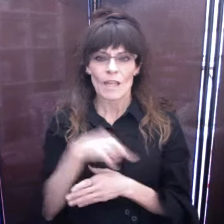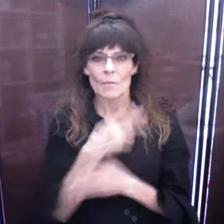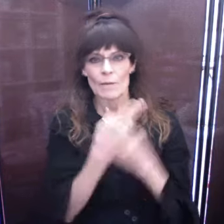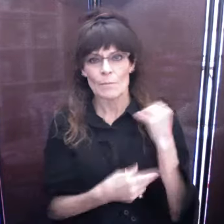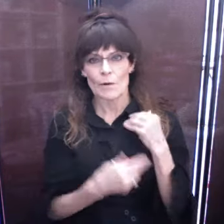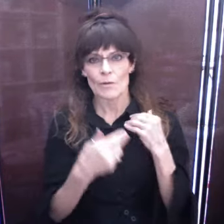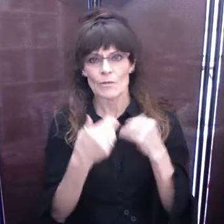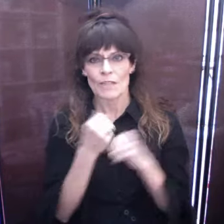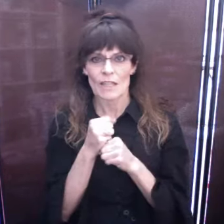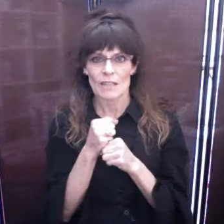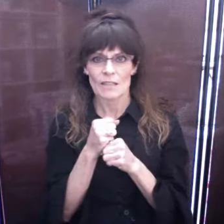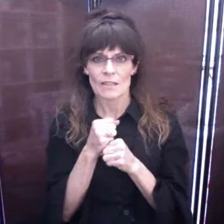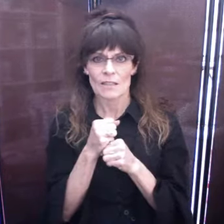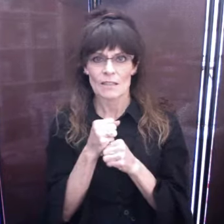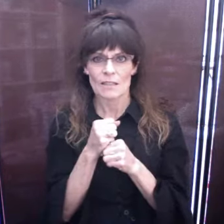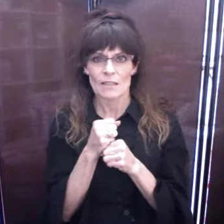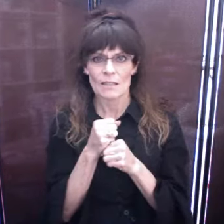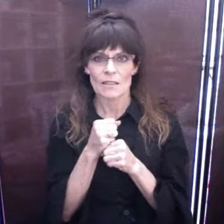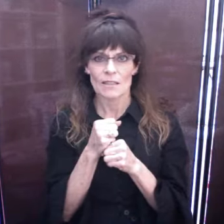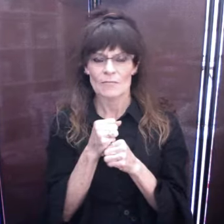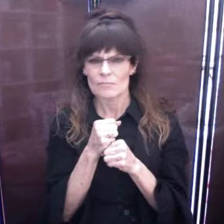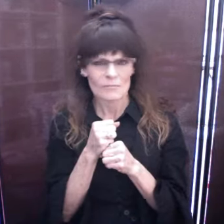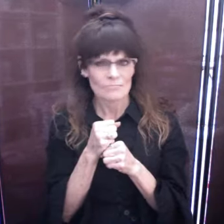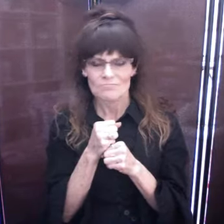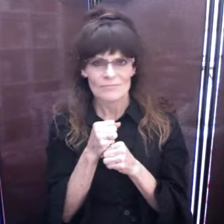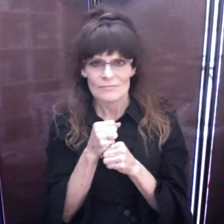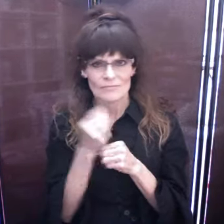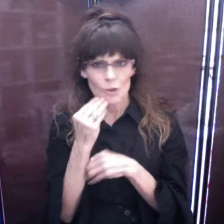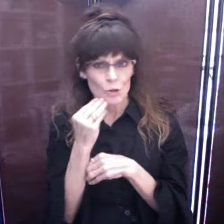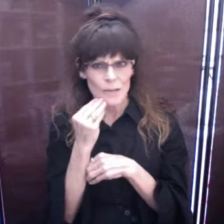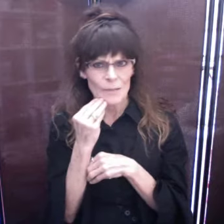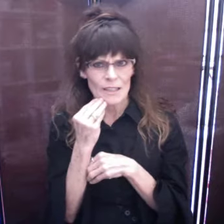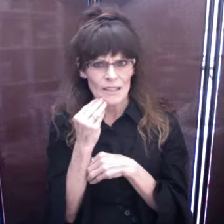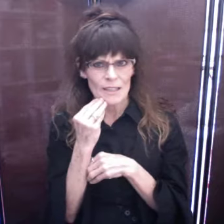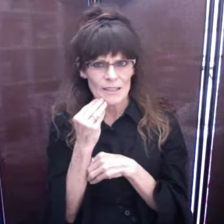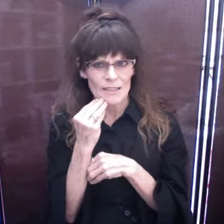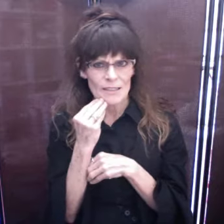of saltillo tile, right? And we got our wet saw, we got our grout, and he's gonna